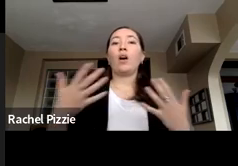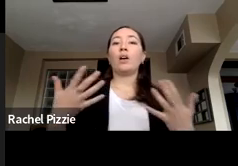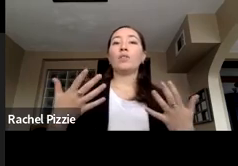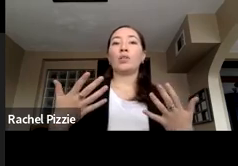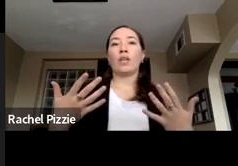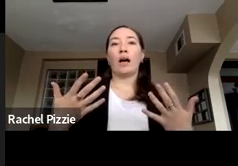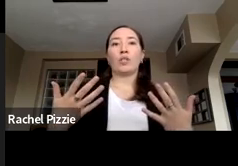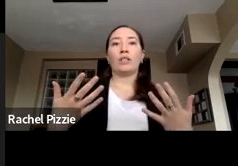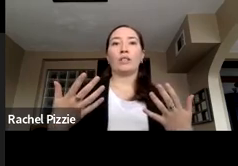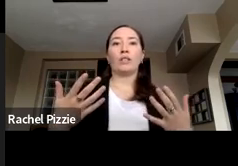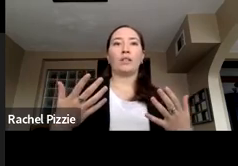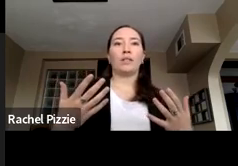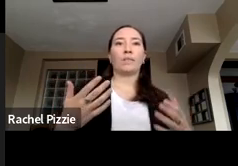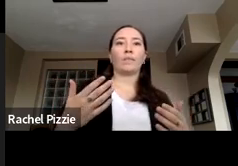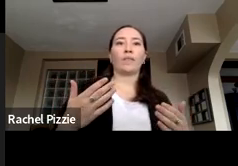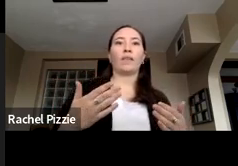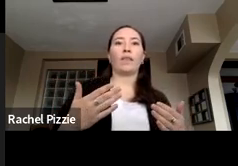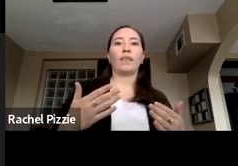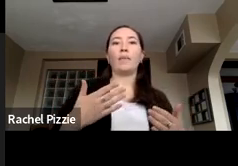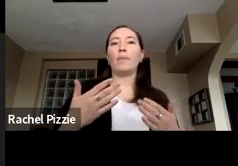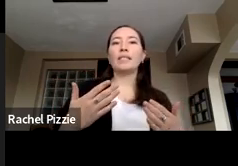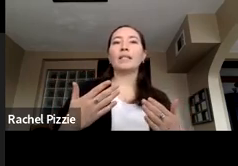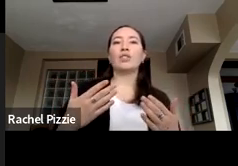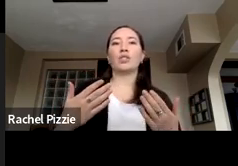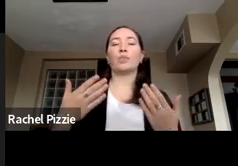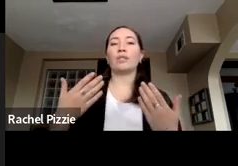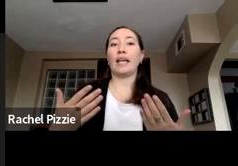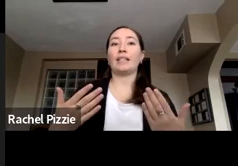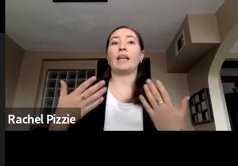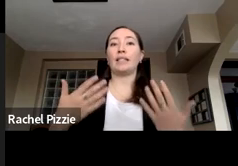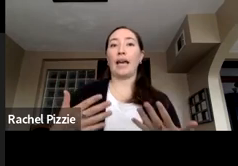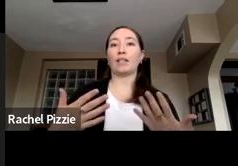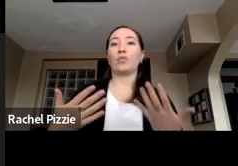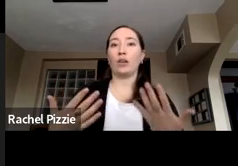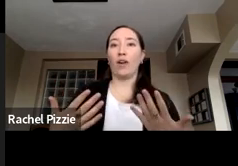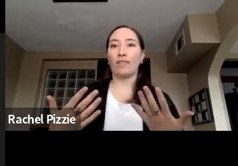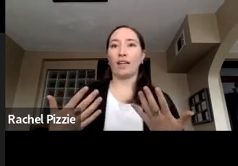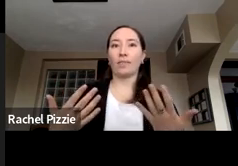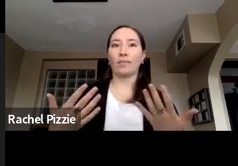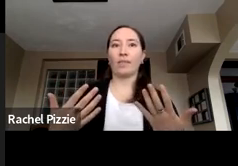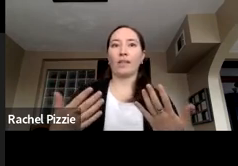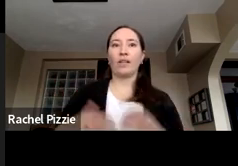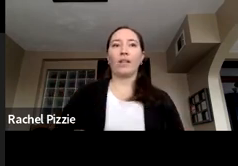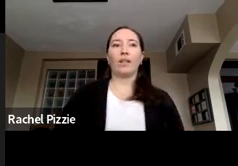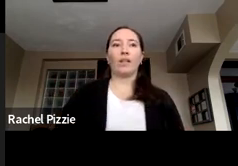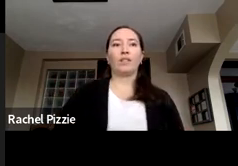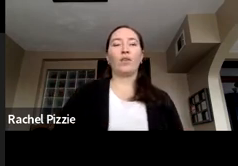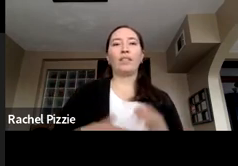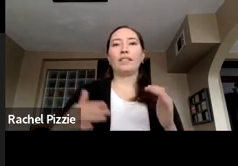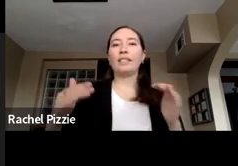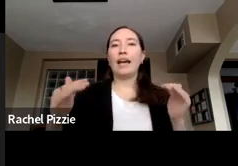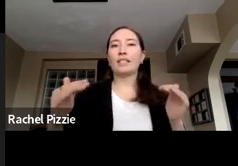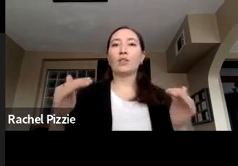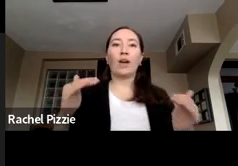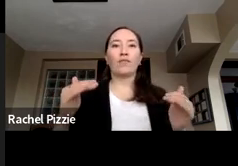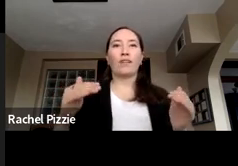You can also use options that basically just present a text or a graphic. So